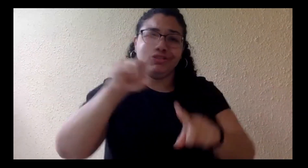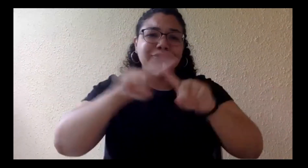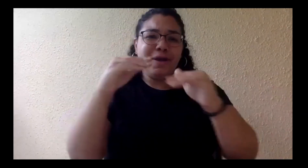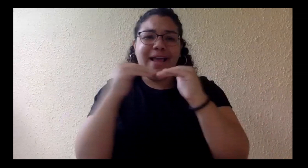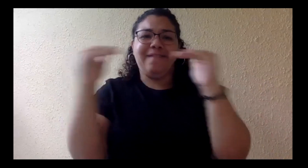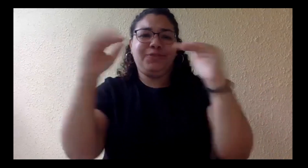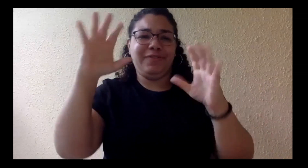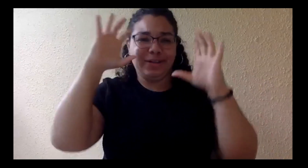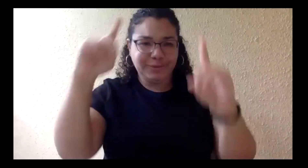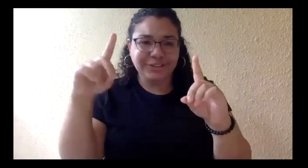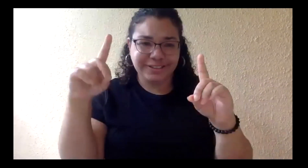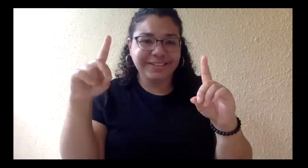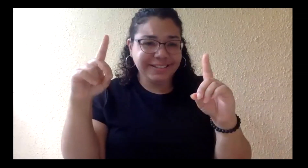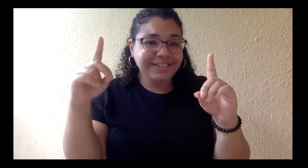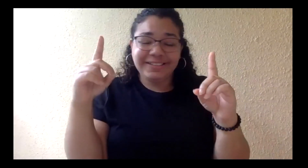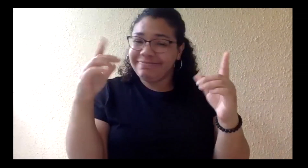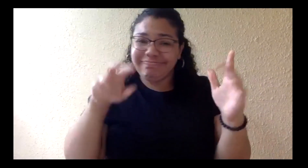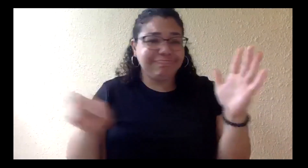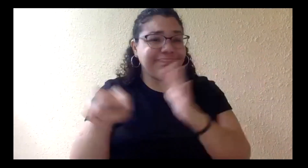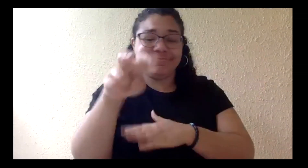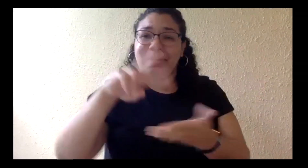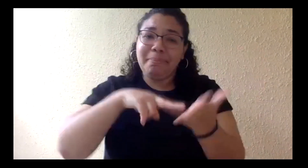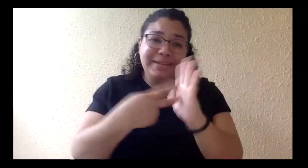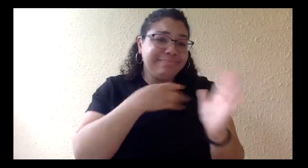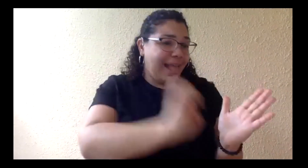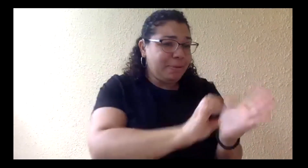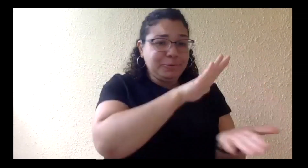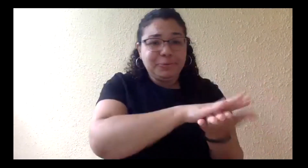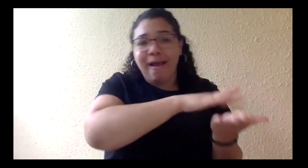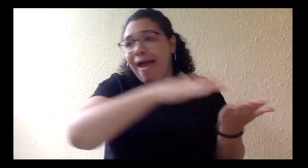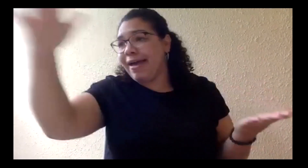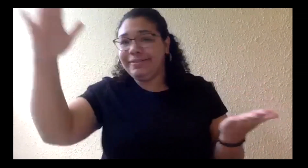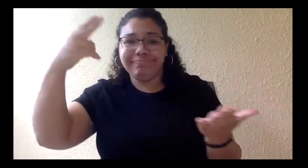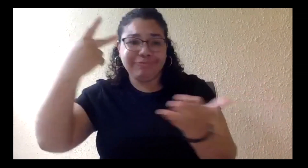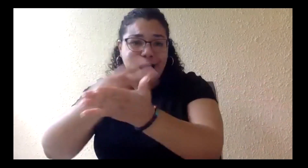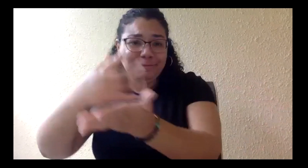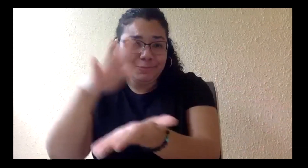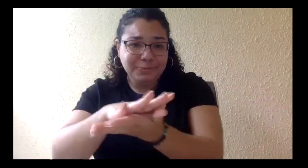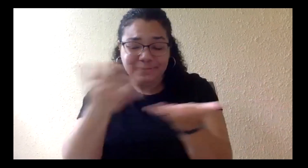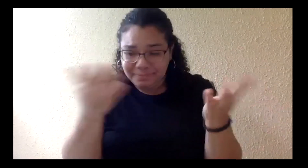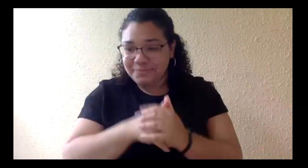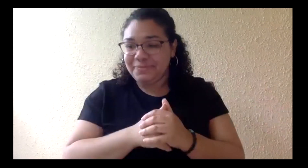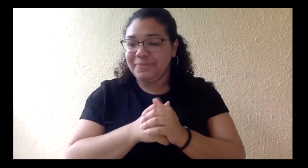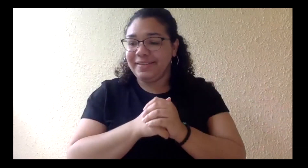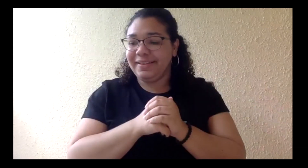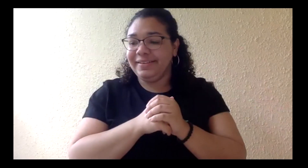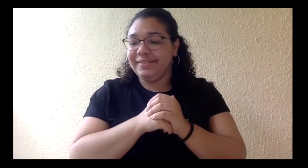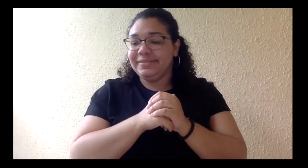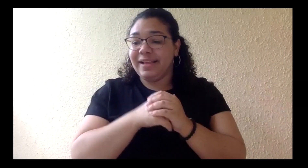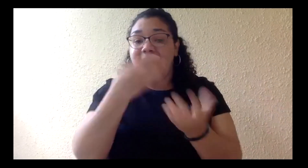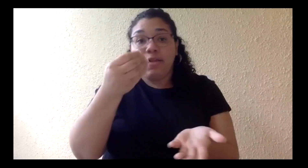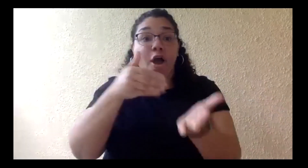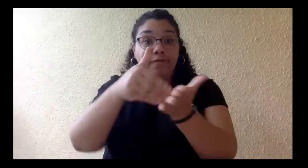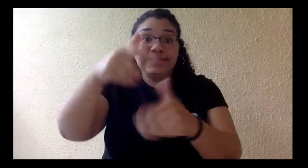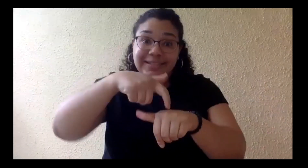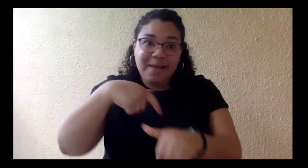I have a master's degree and I've gone through my journey of different levels of reaching education, elementary school all the way through graduate